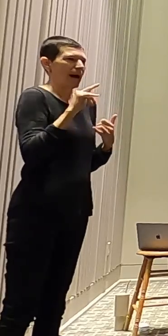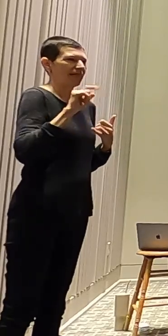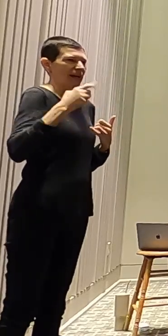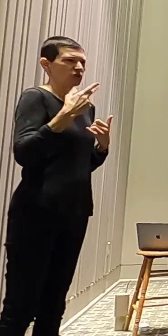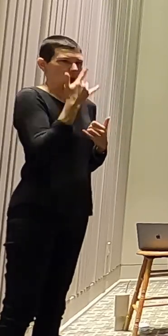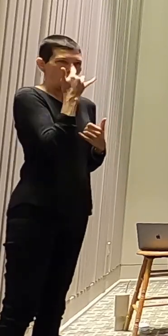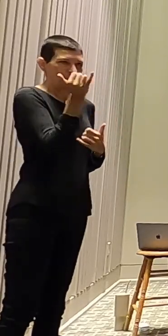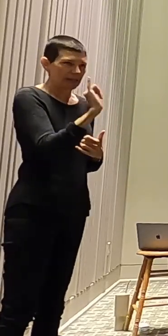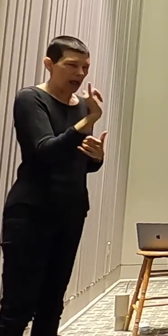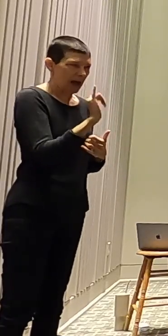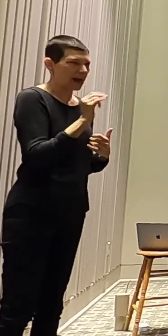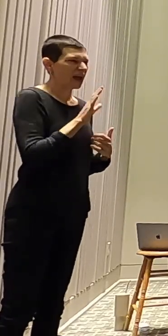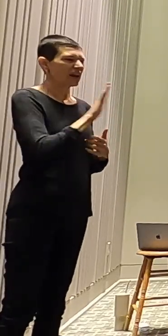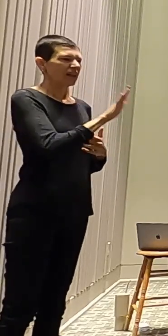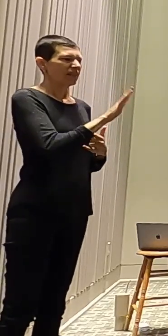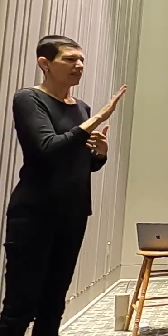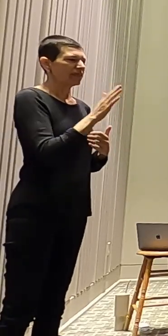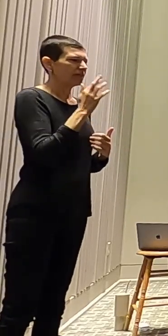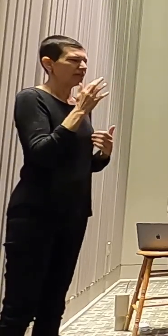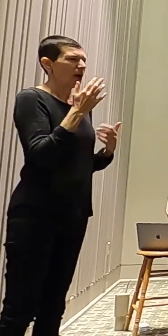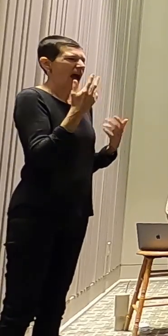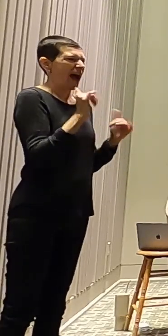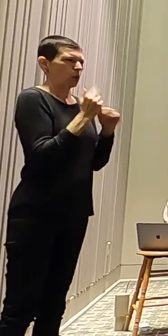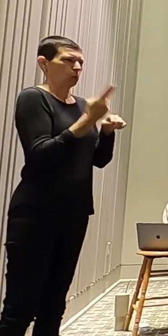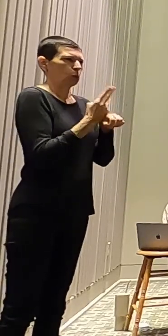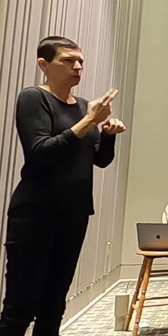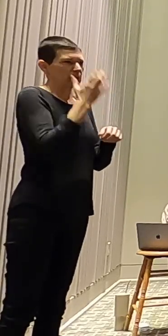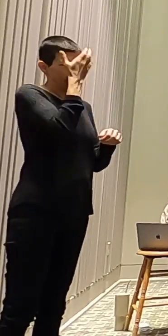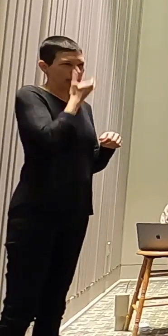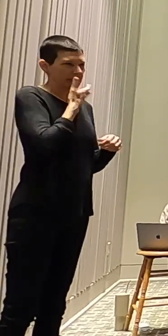like and sort of the function of what the masks would be.